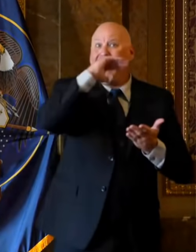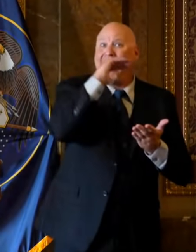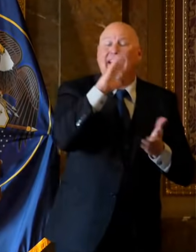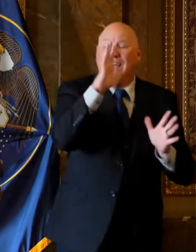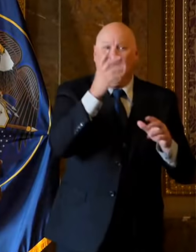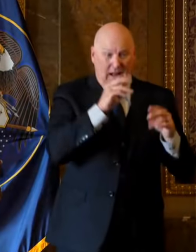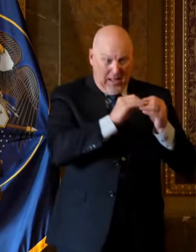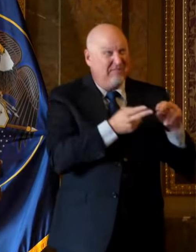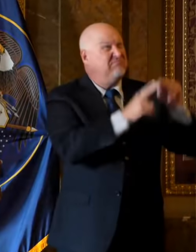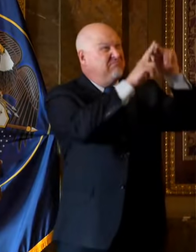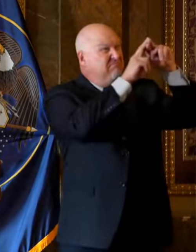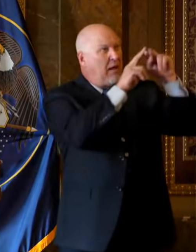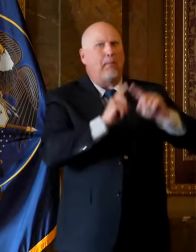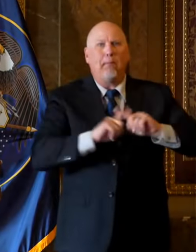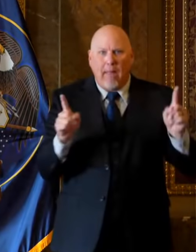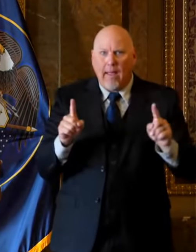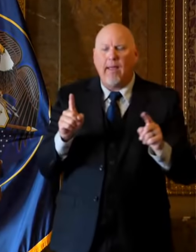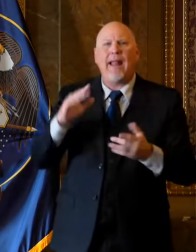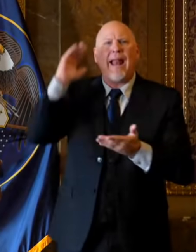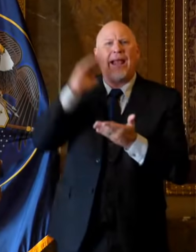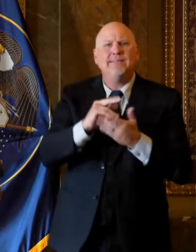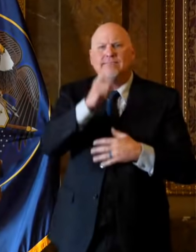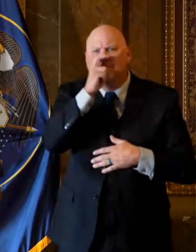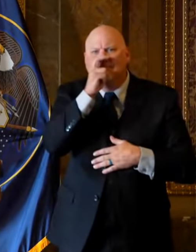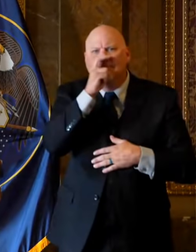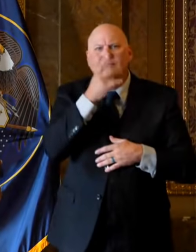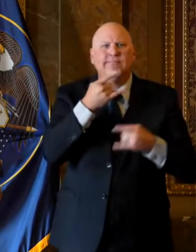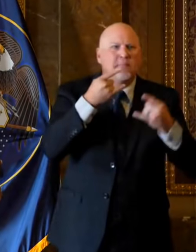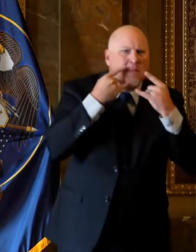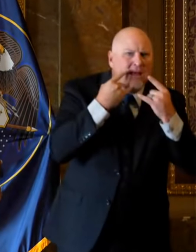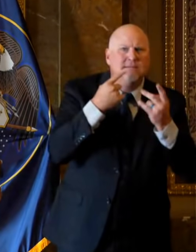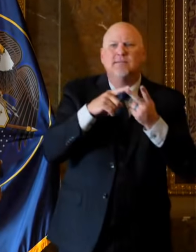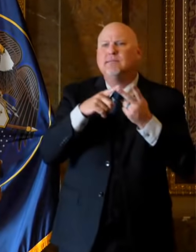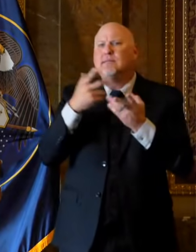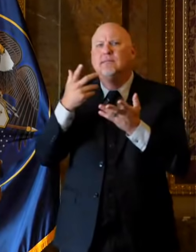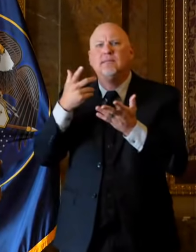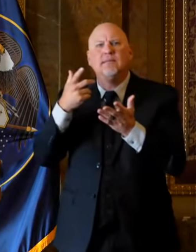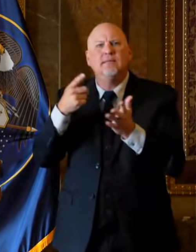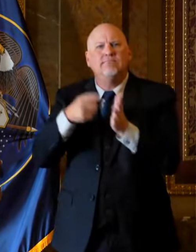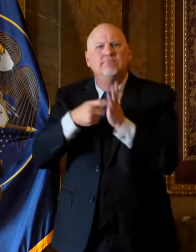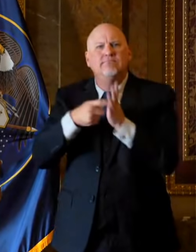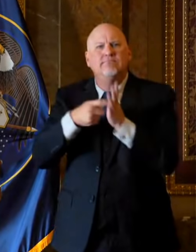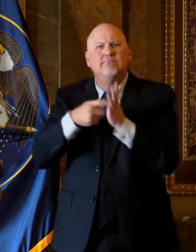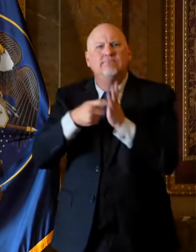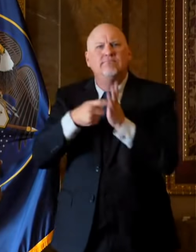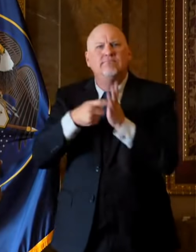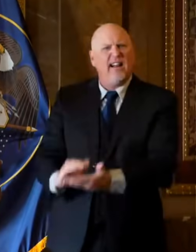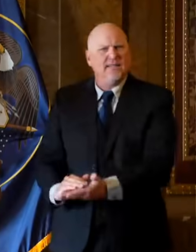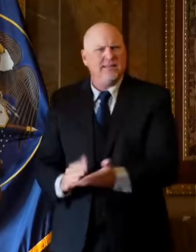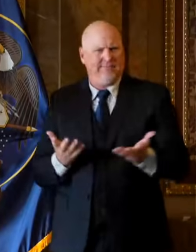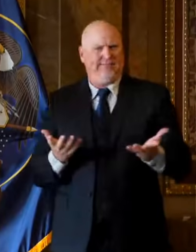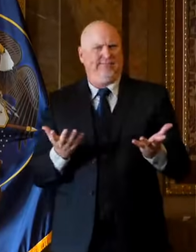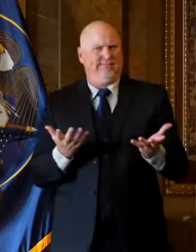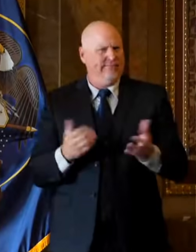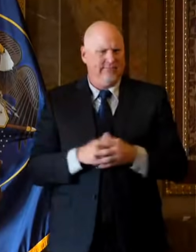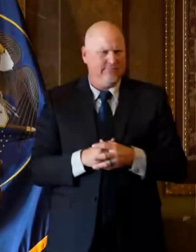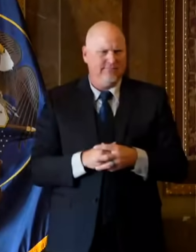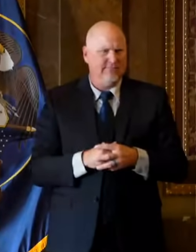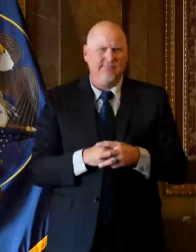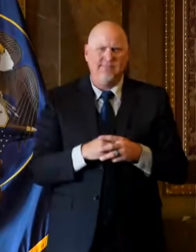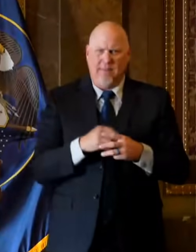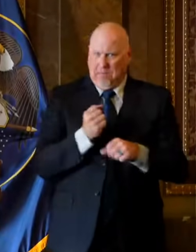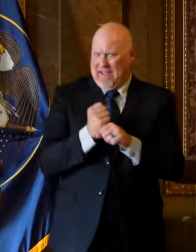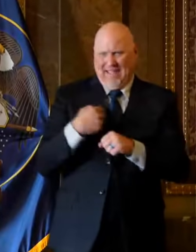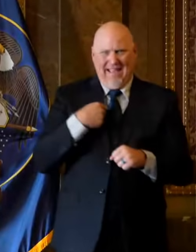more transmissible virus, we're a little bit worried. We're really worried. But there are a couple of things I want to talk about. The first